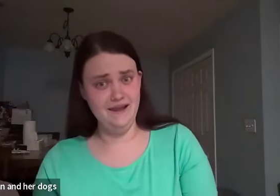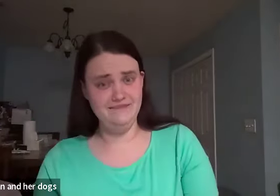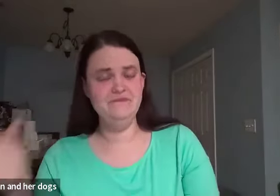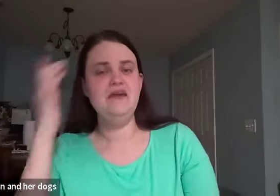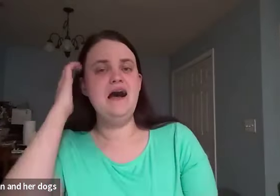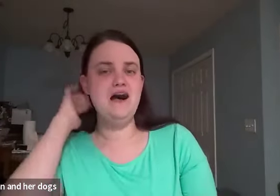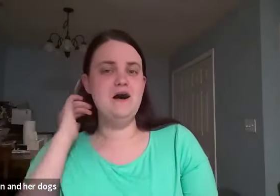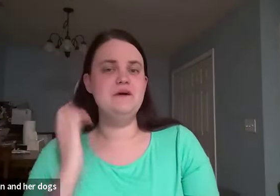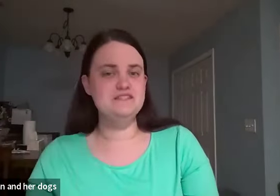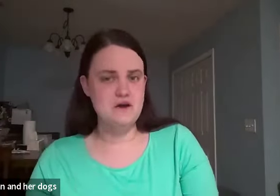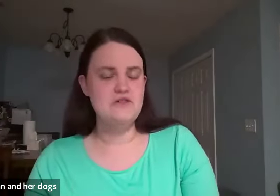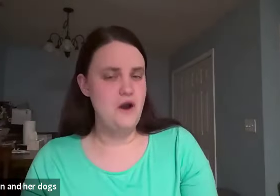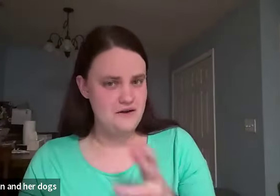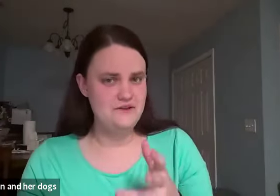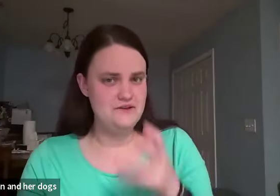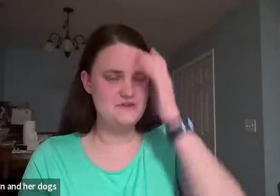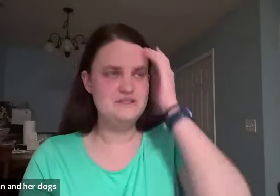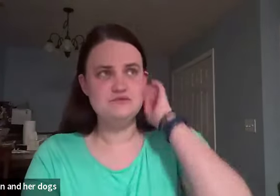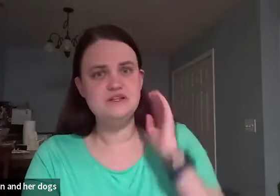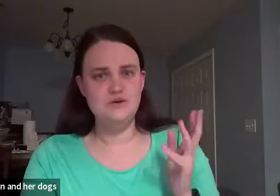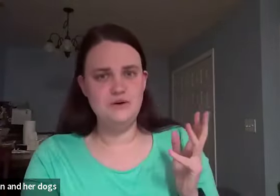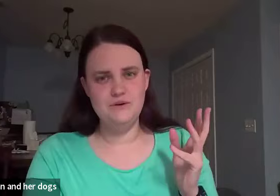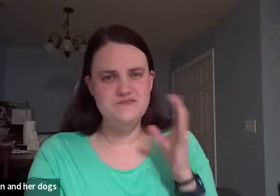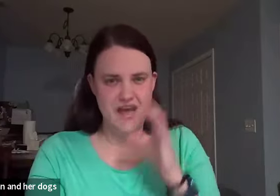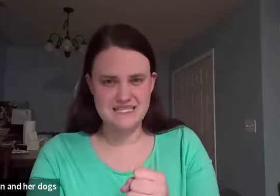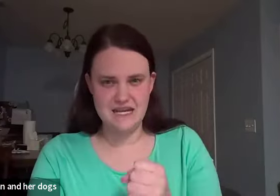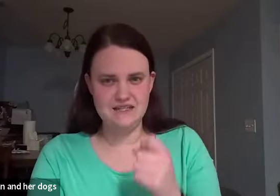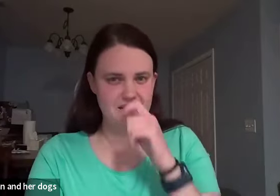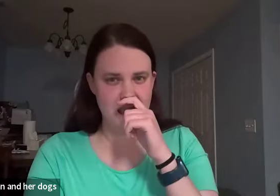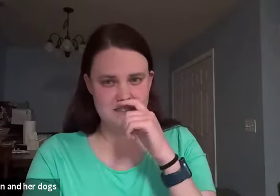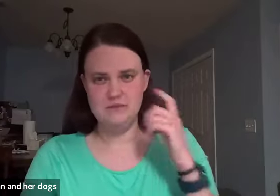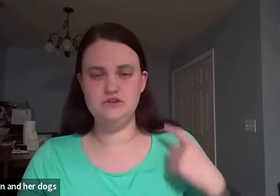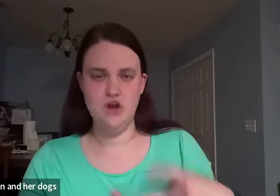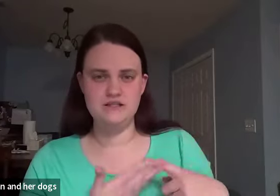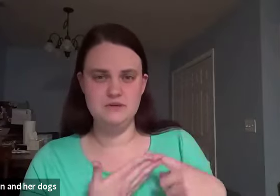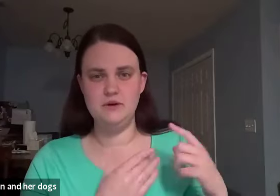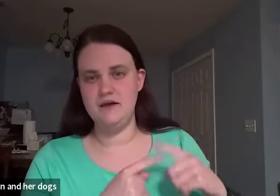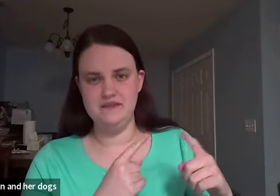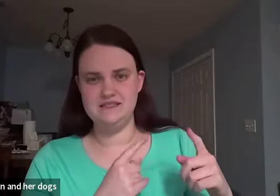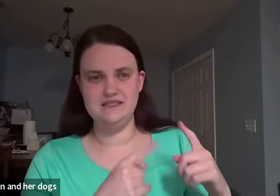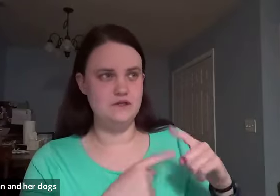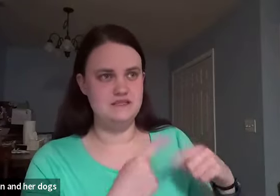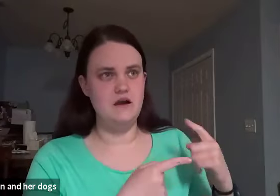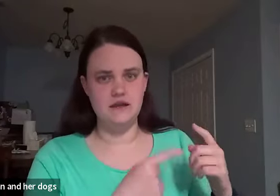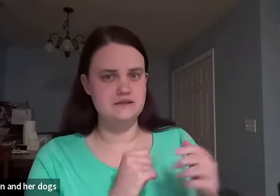What? And so there are a few of those. It's really cool and always fascinating to like ask people and talk to people about these different